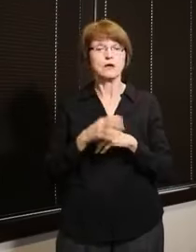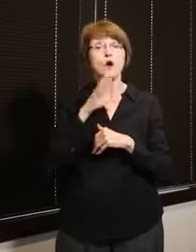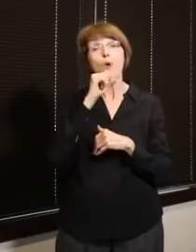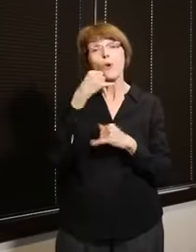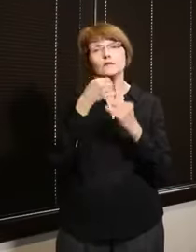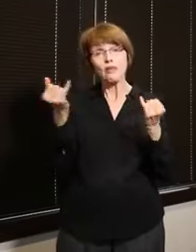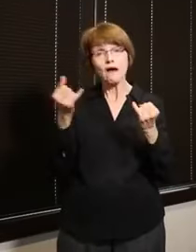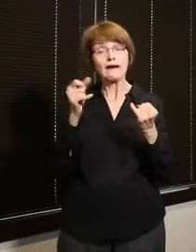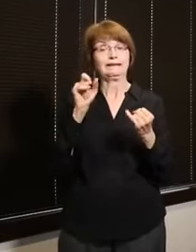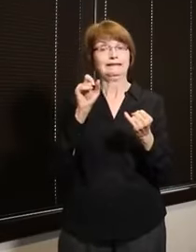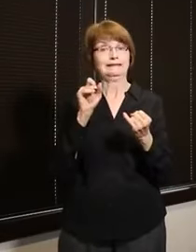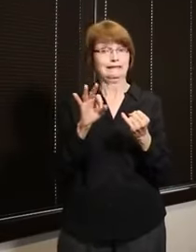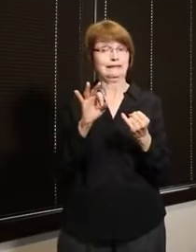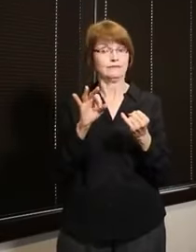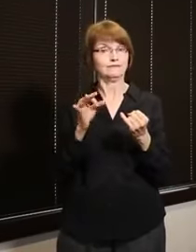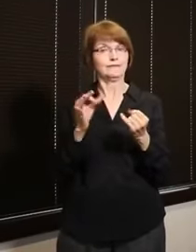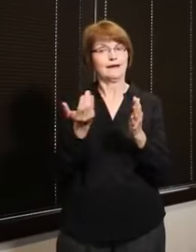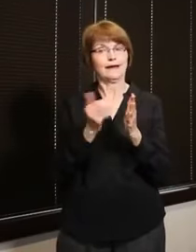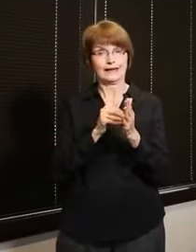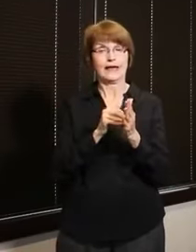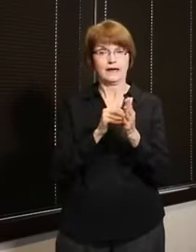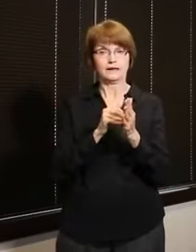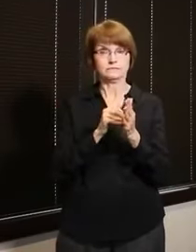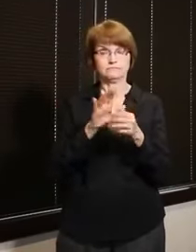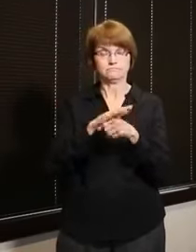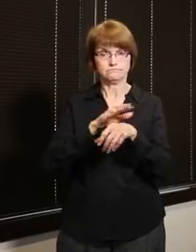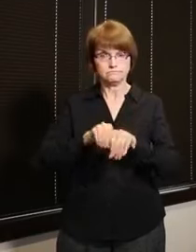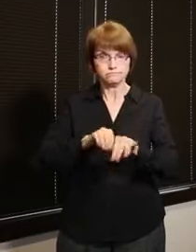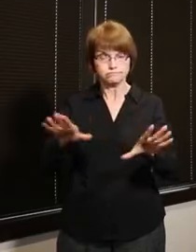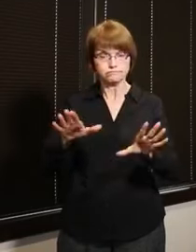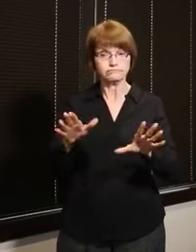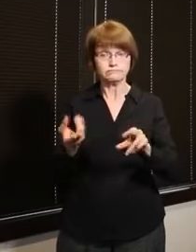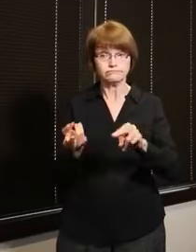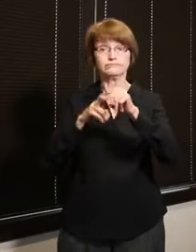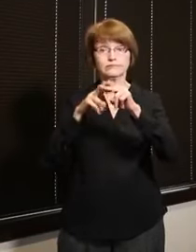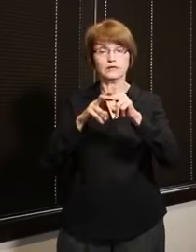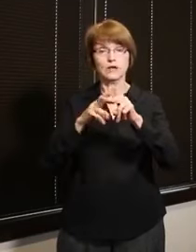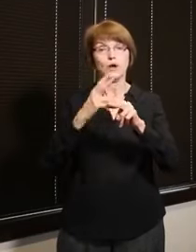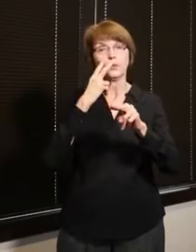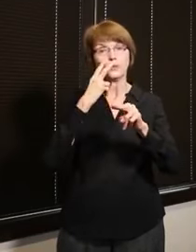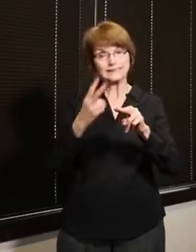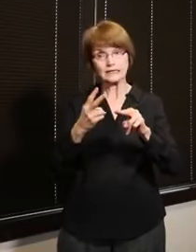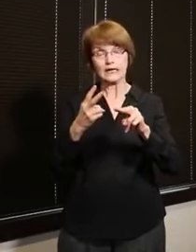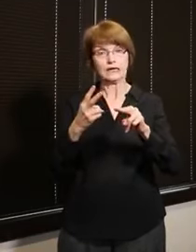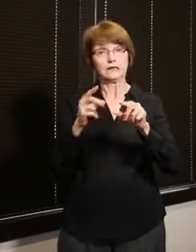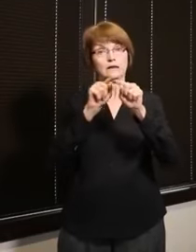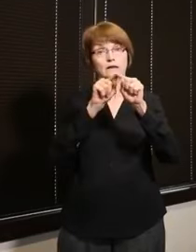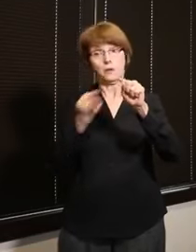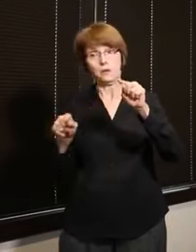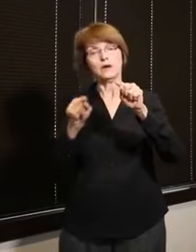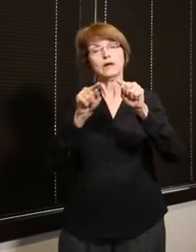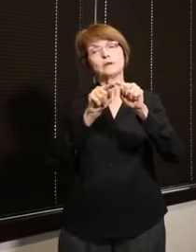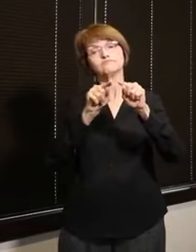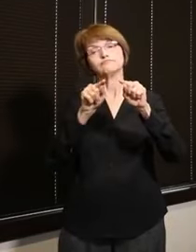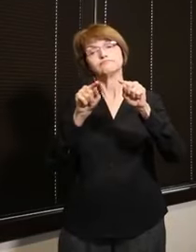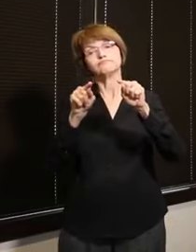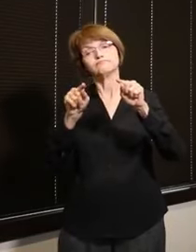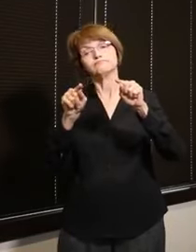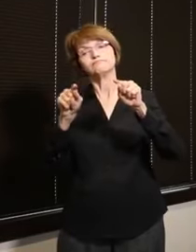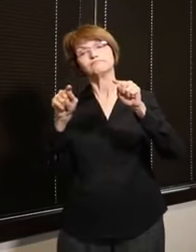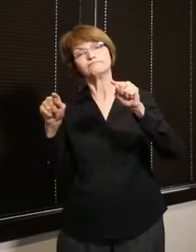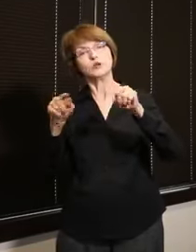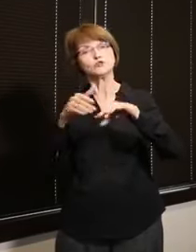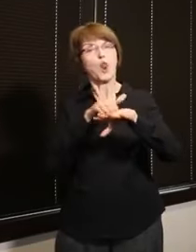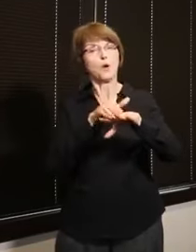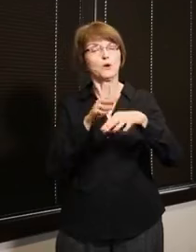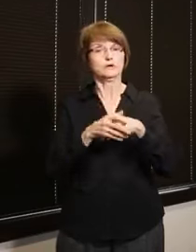line is if there was an increase in the rate of transmission, then we would actually see a slower decline in cases. And so that's really good